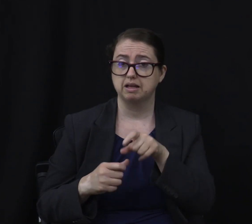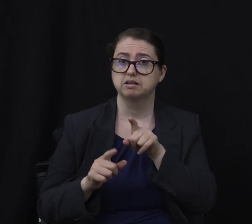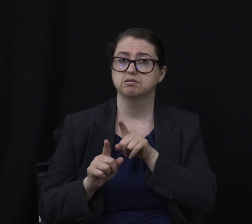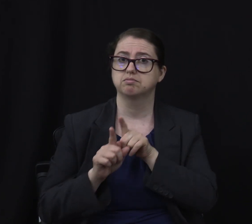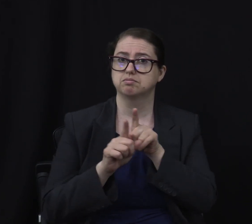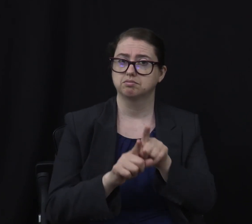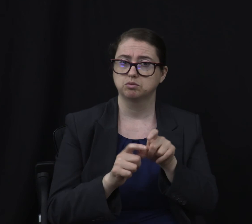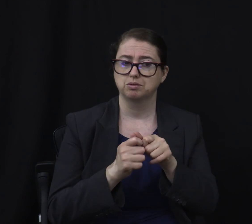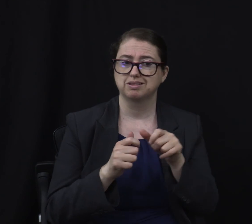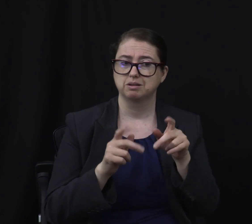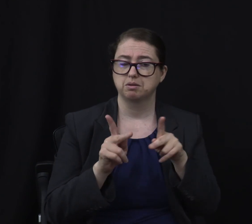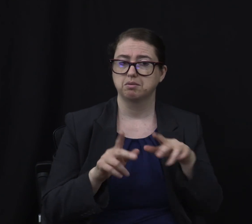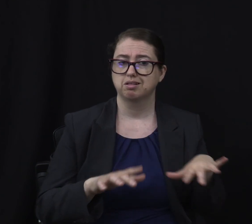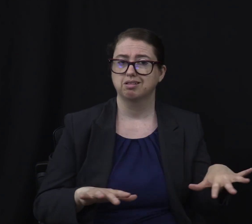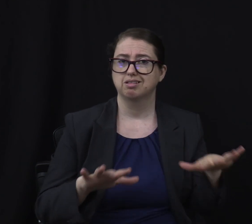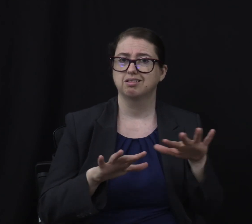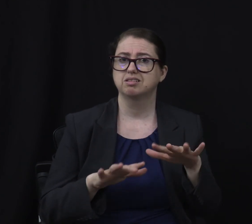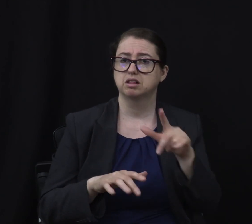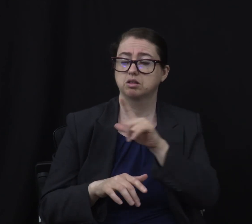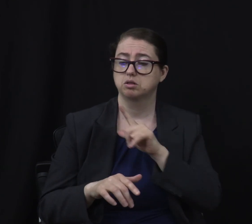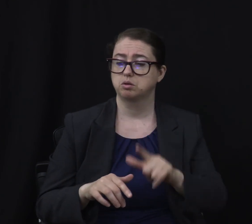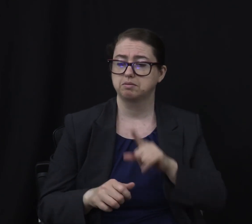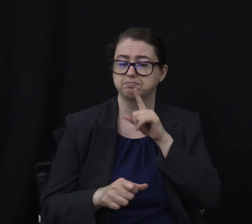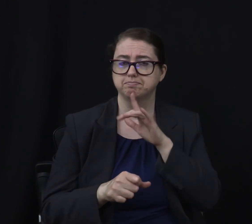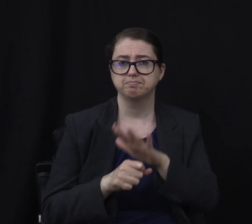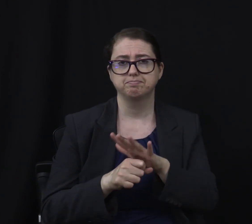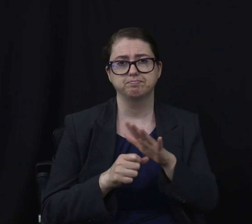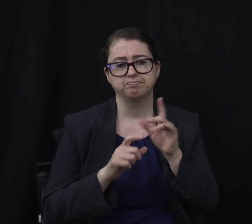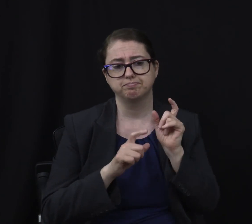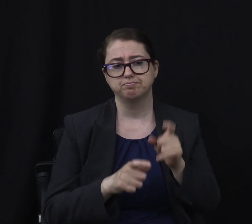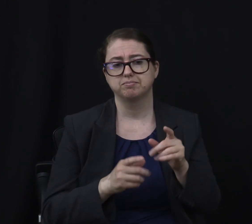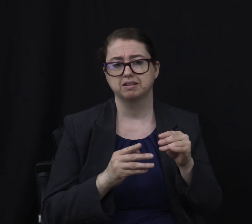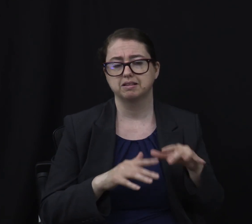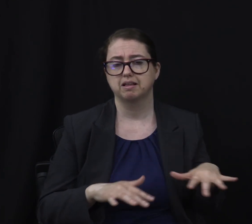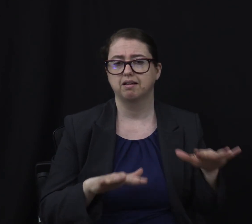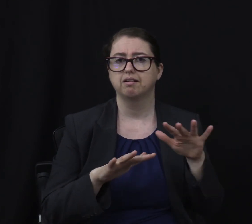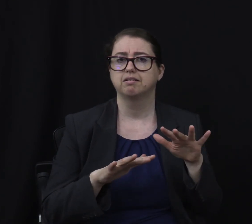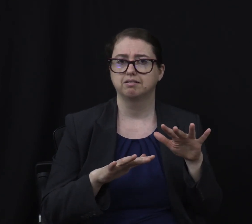which the Lord hath sworn unto their fathers to give them, and thou shalt cause them to